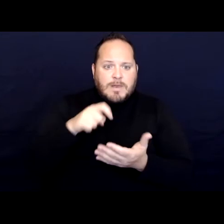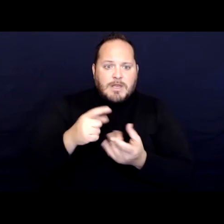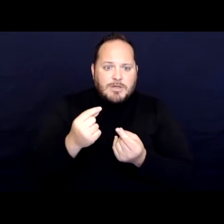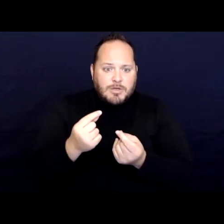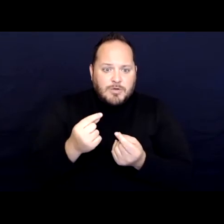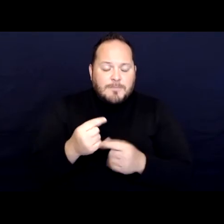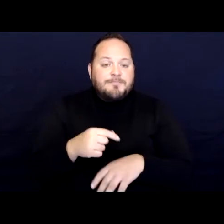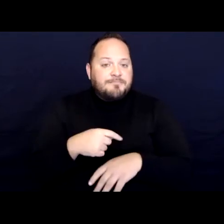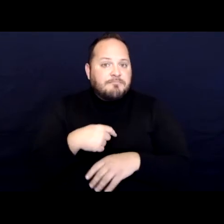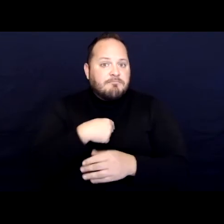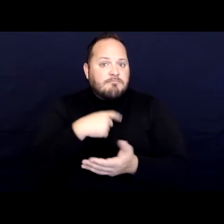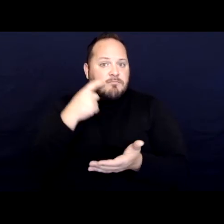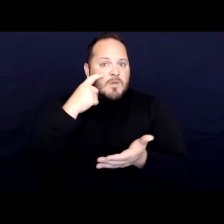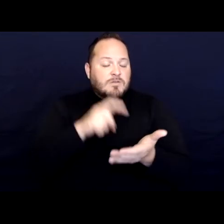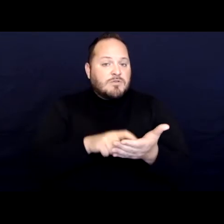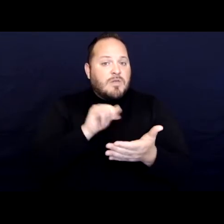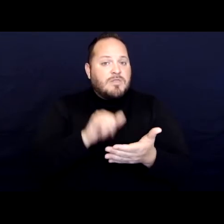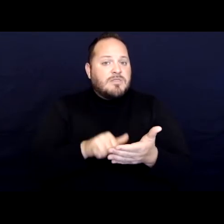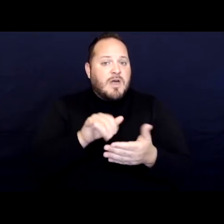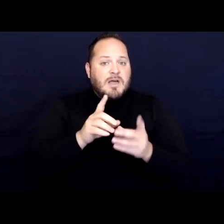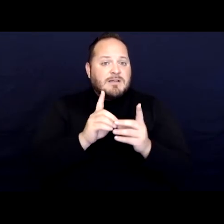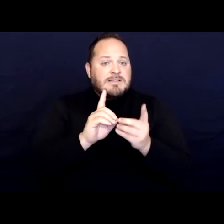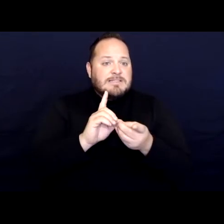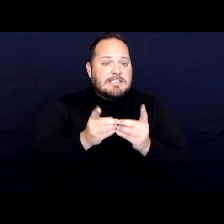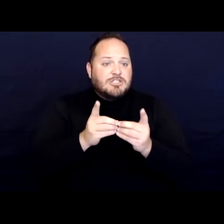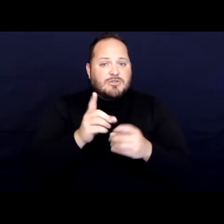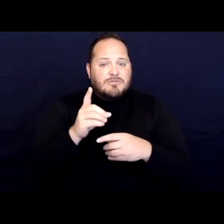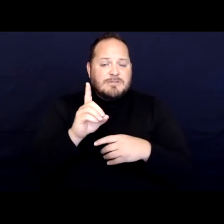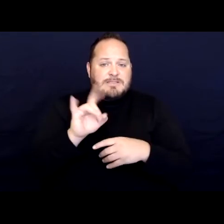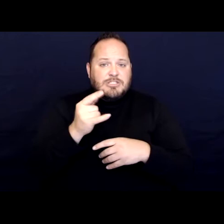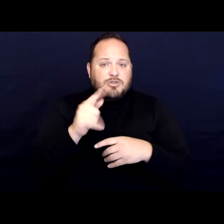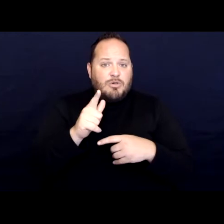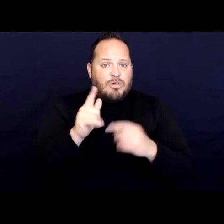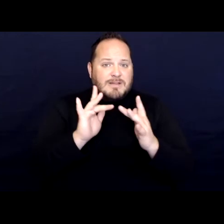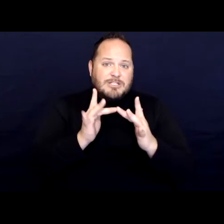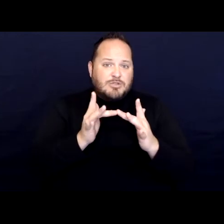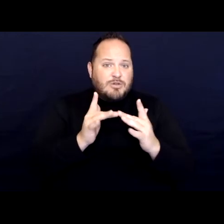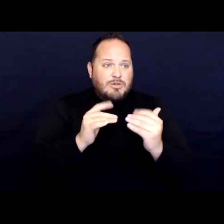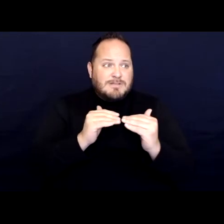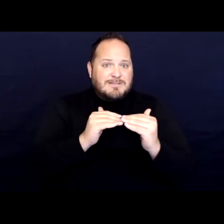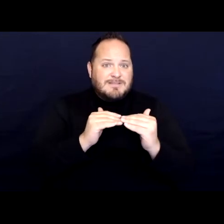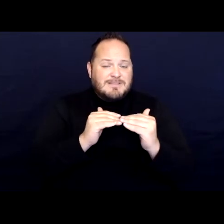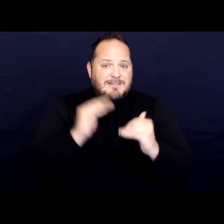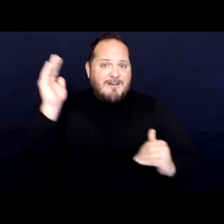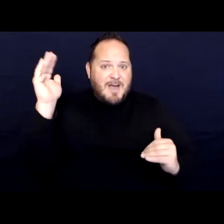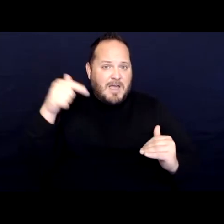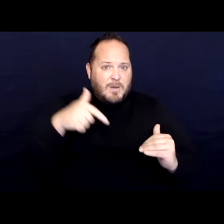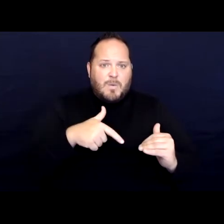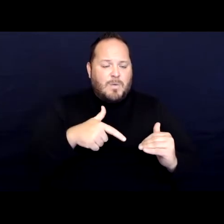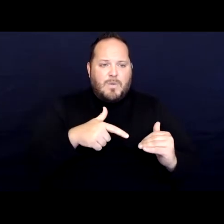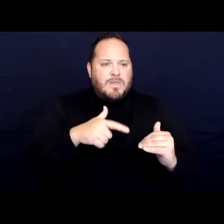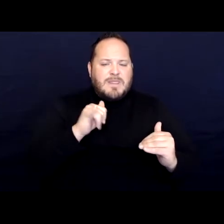saw that digital divide as just as much as a lifeline as any other sort of direct COVID